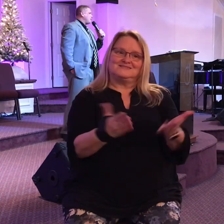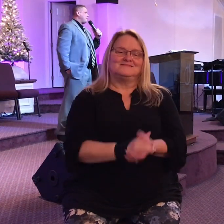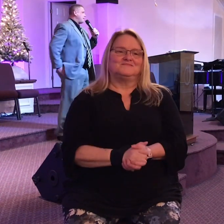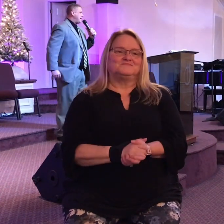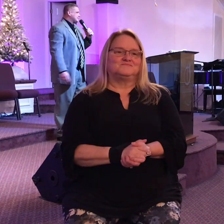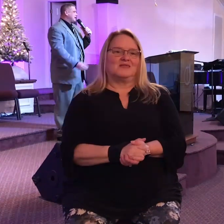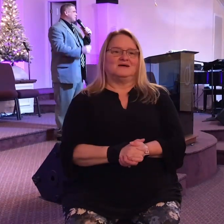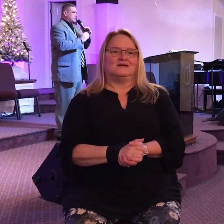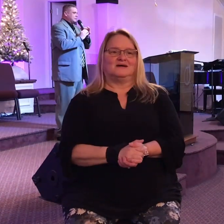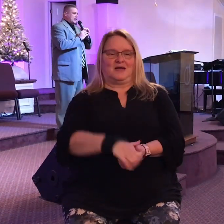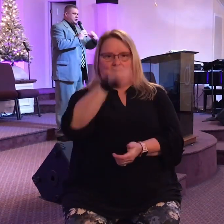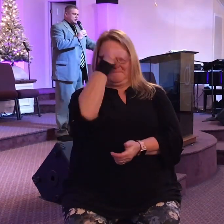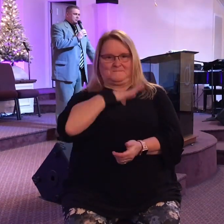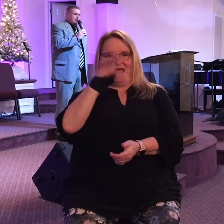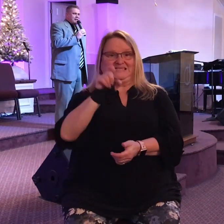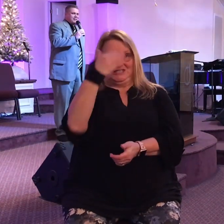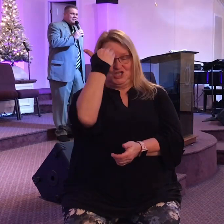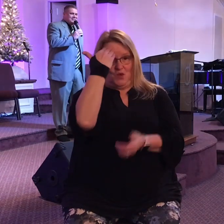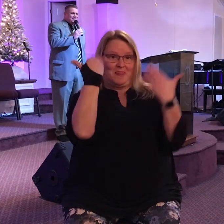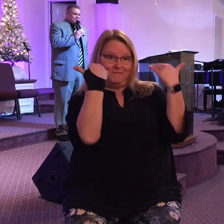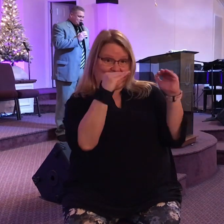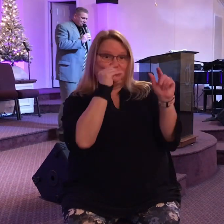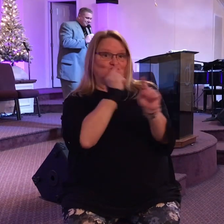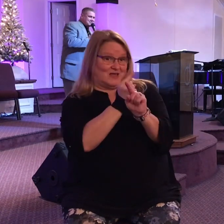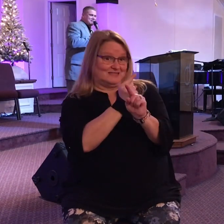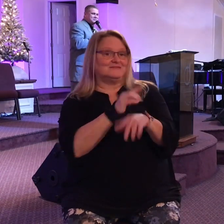Hey, we all, a man's got to know his limitations, okay?